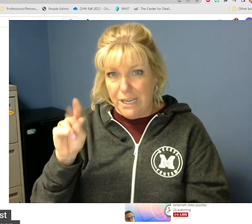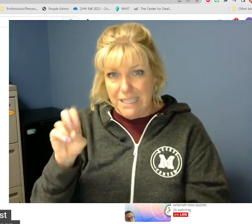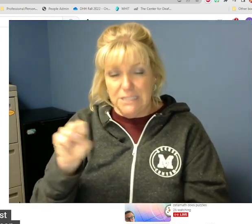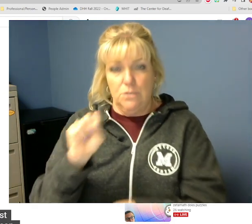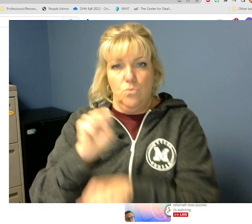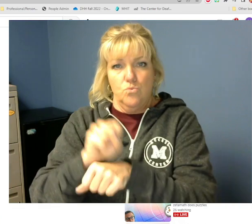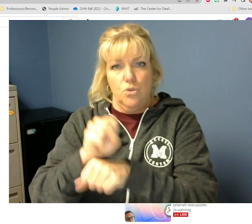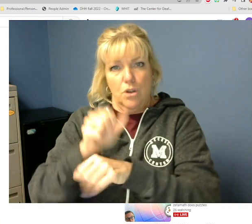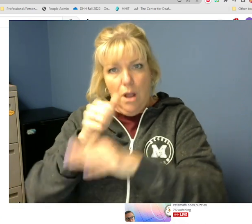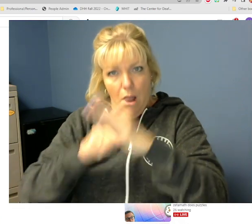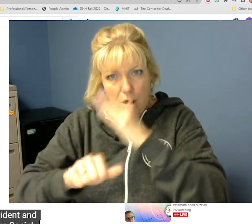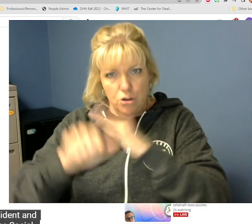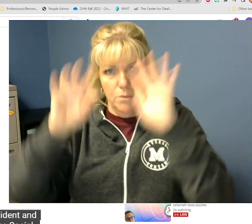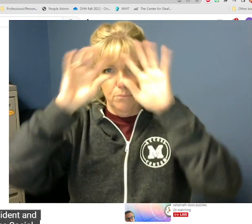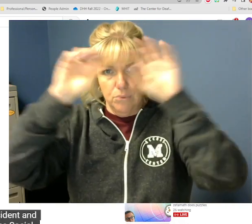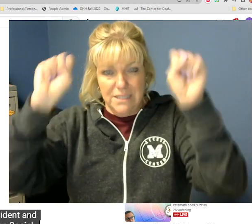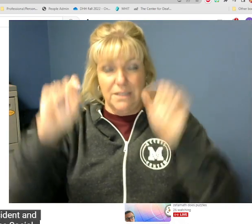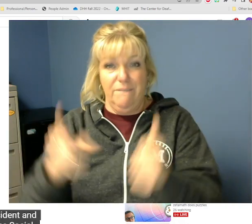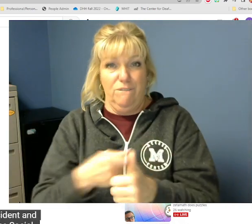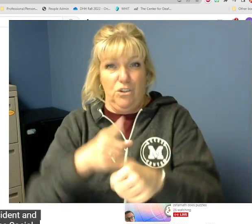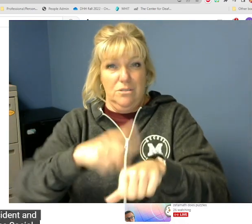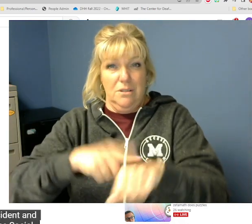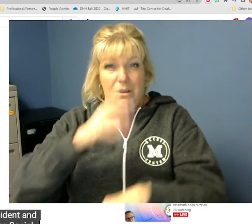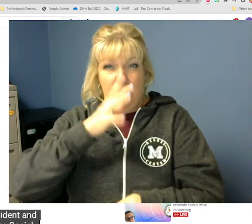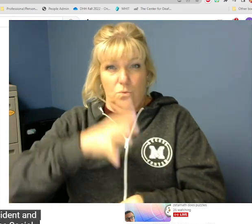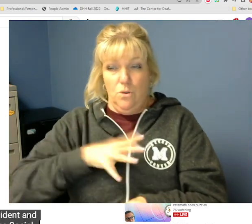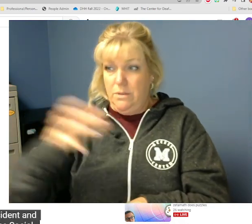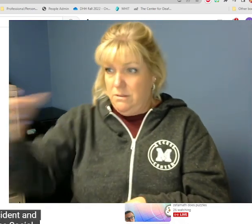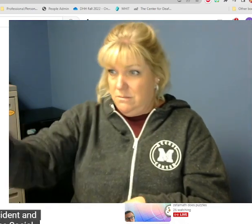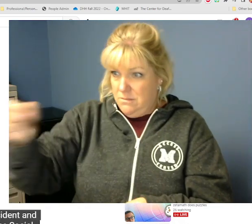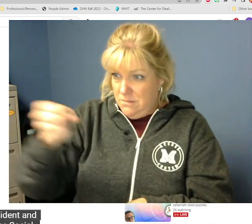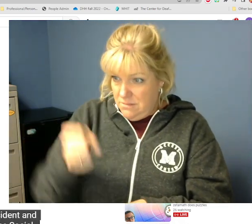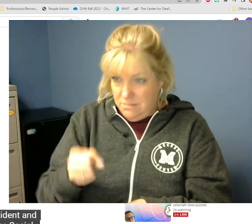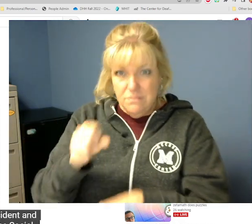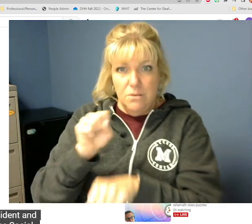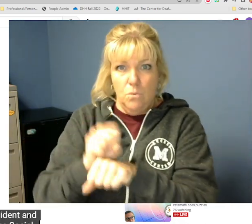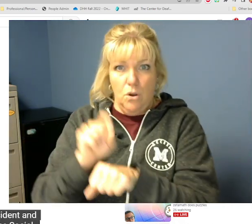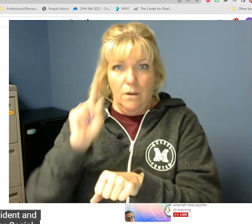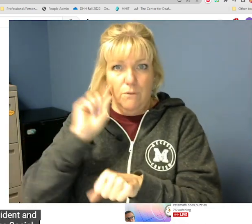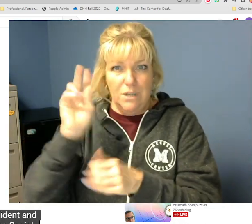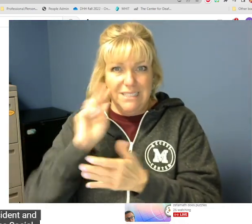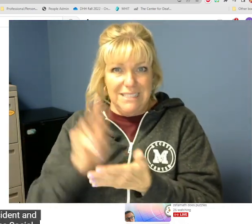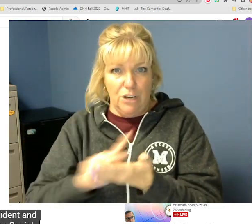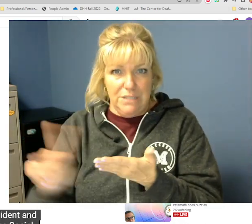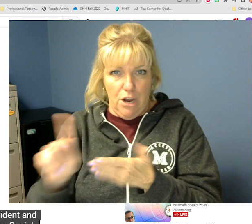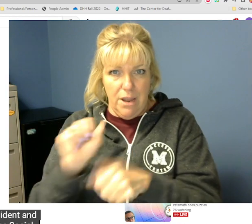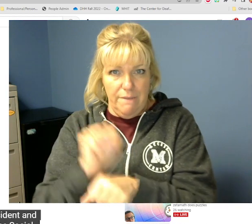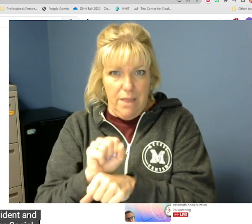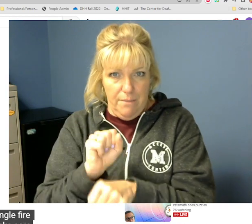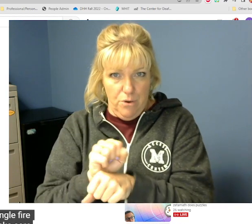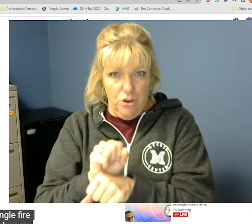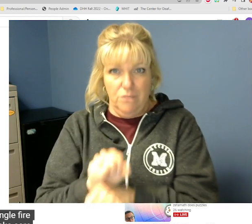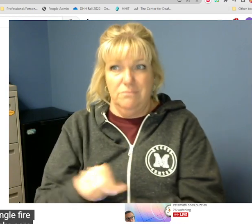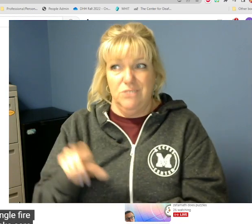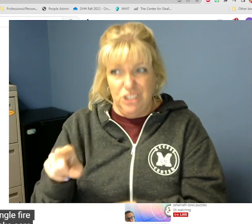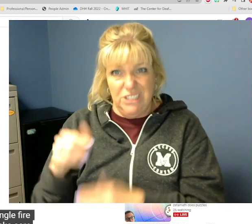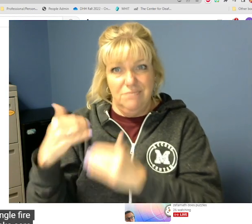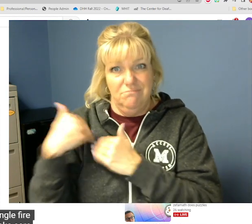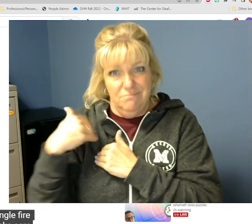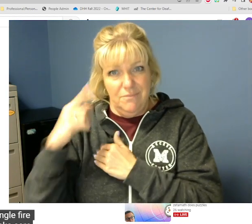who was a woman. So first female cabinet member for a president, and she is largely responsible for creating the Social Security